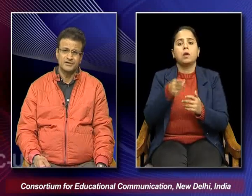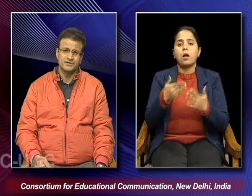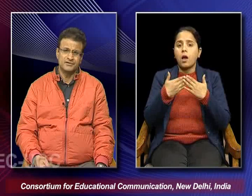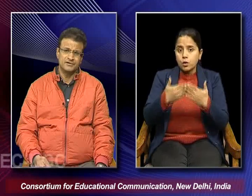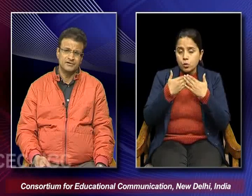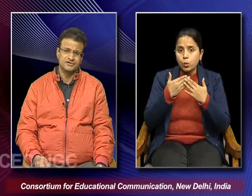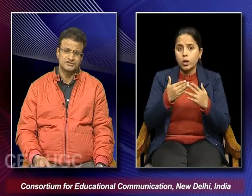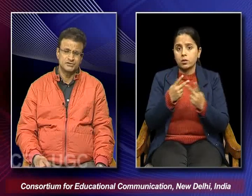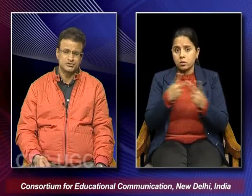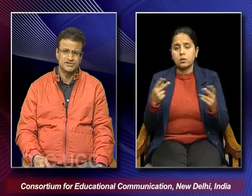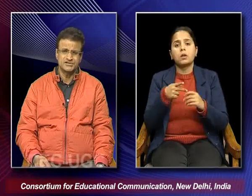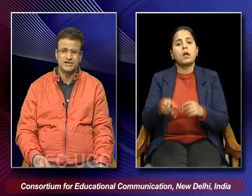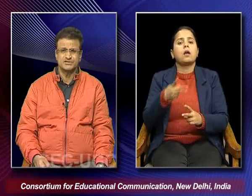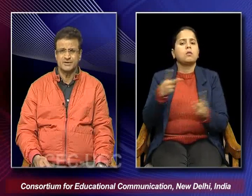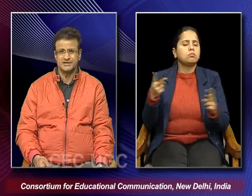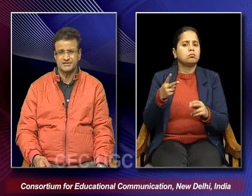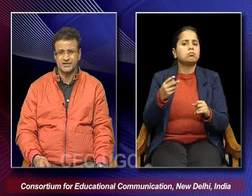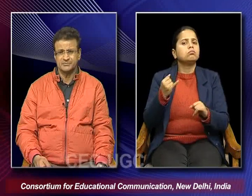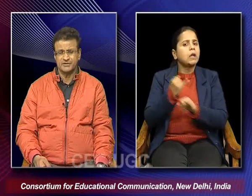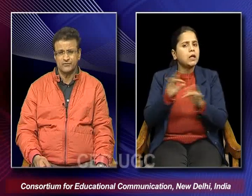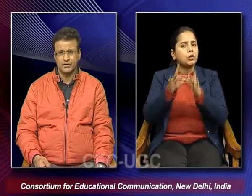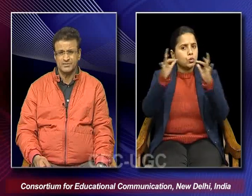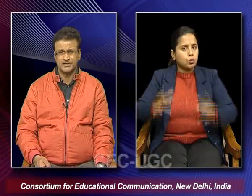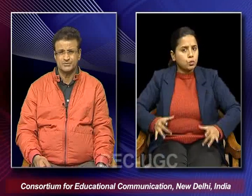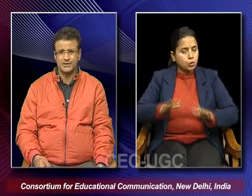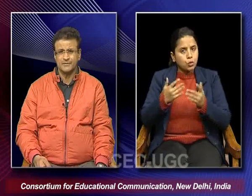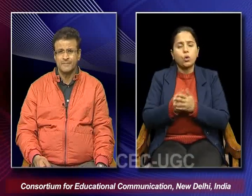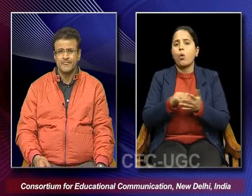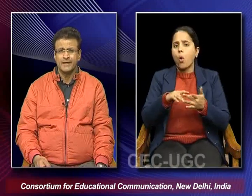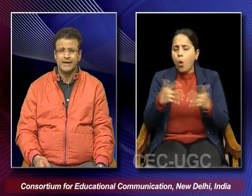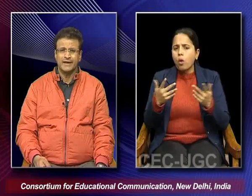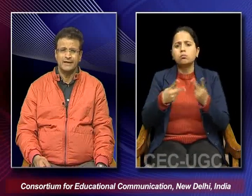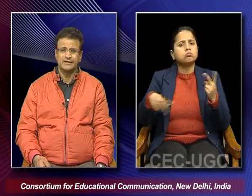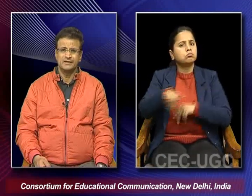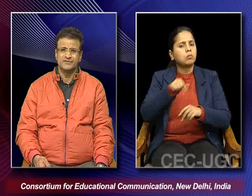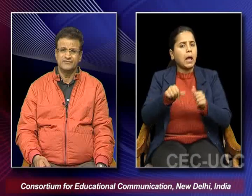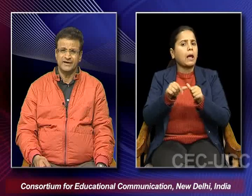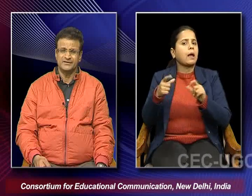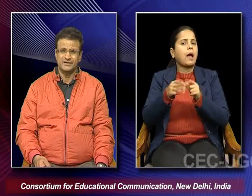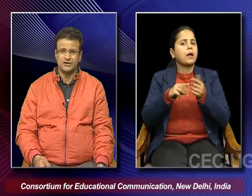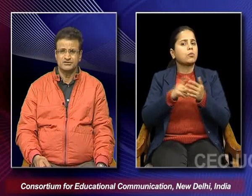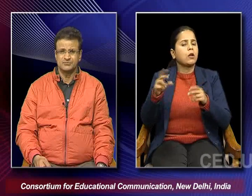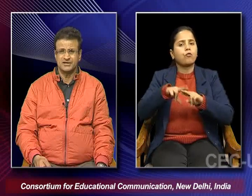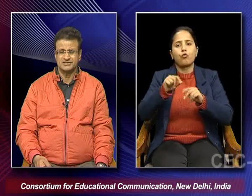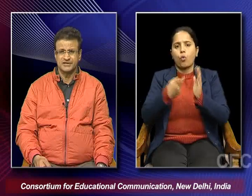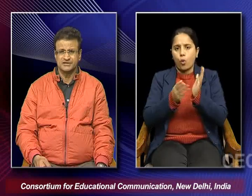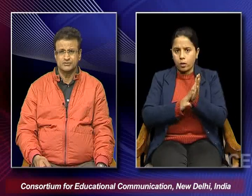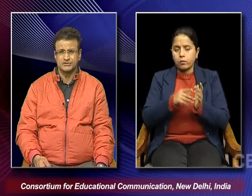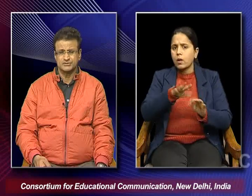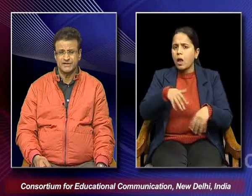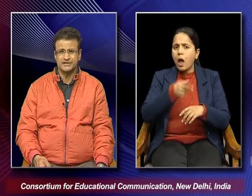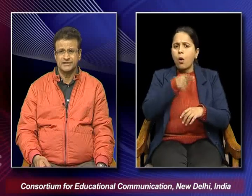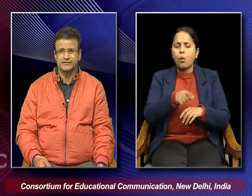academic institutions as well as in academic forum as well. And we find that how cinema is linked